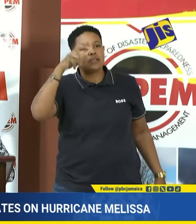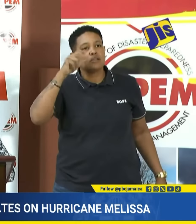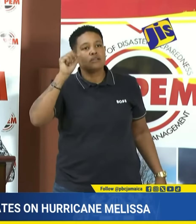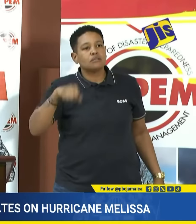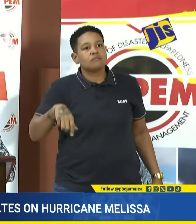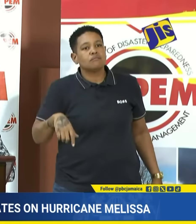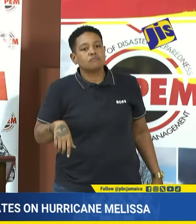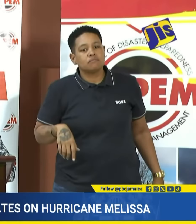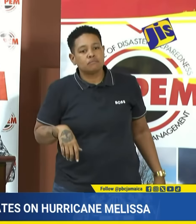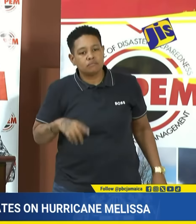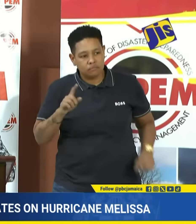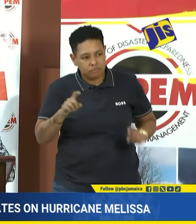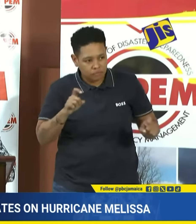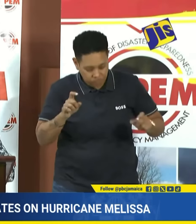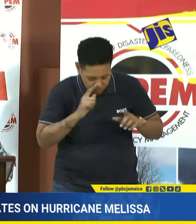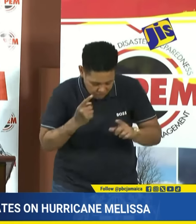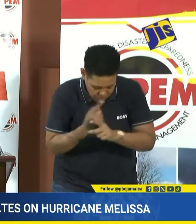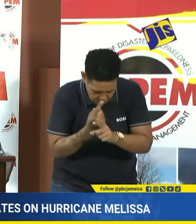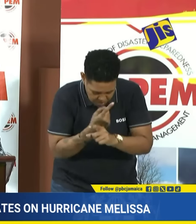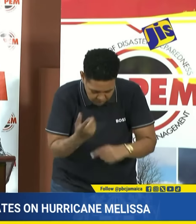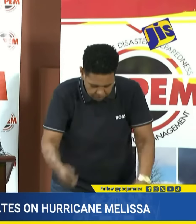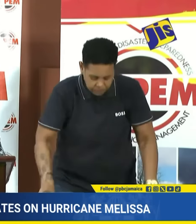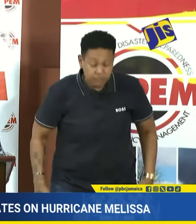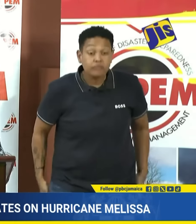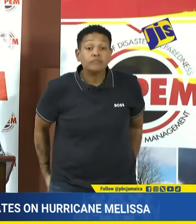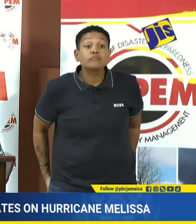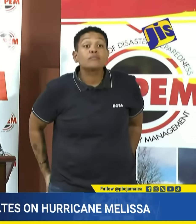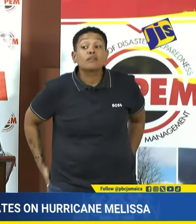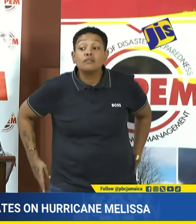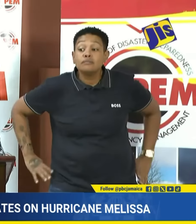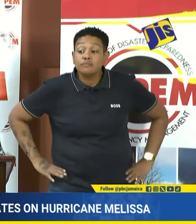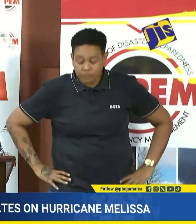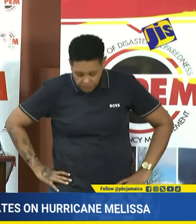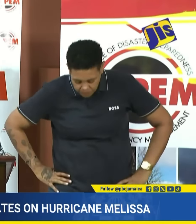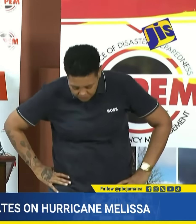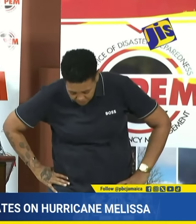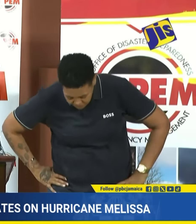can hear the question appropriately.